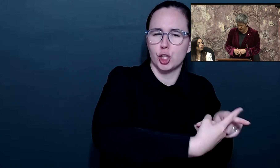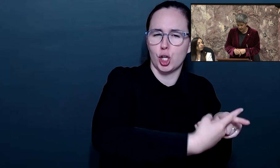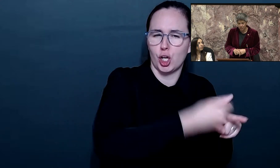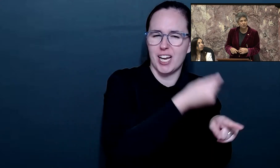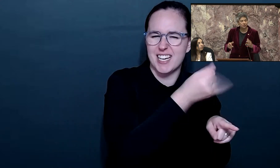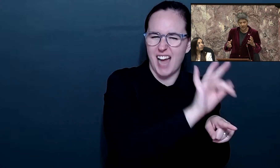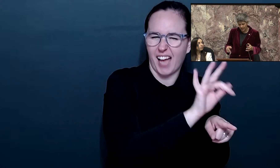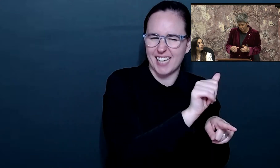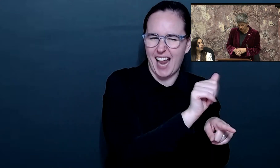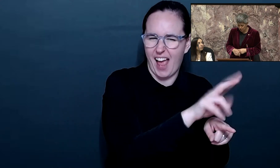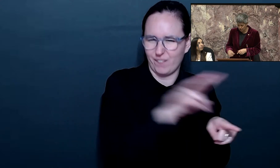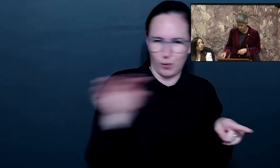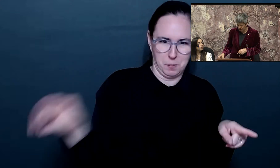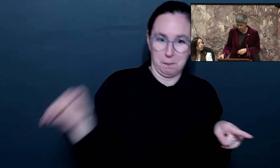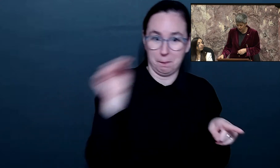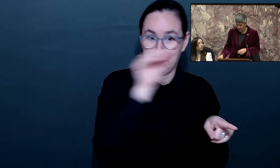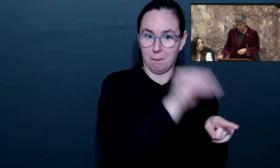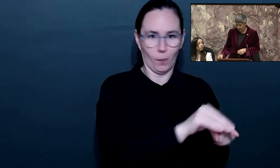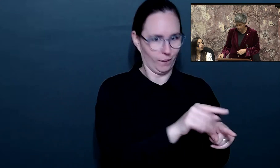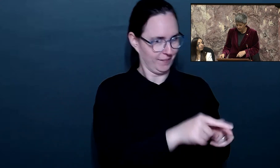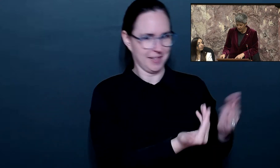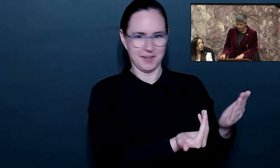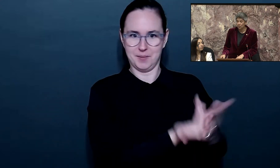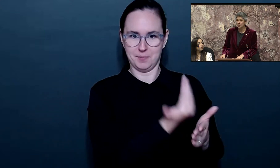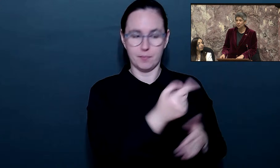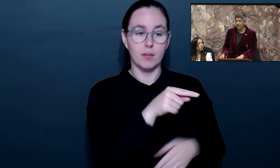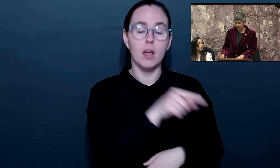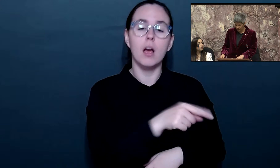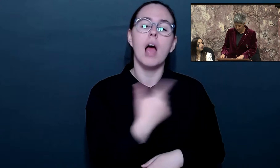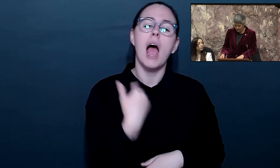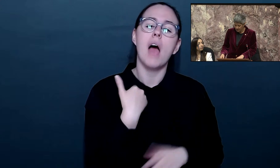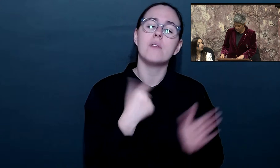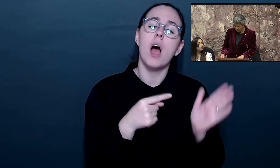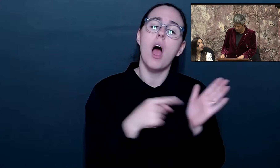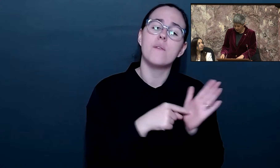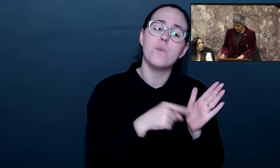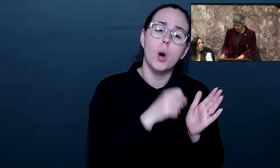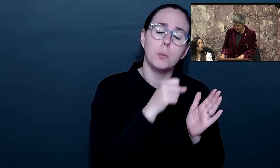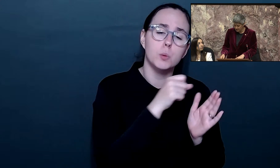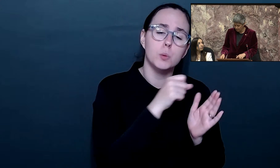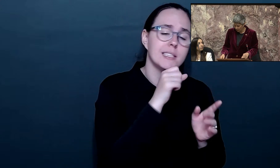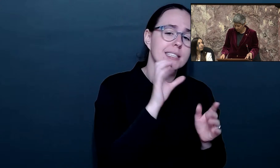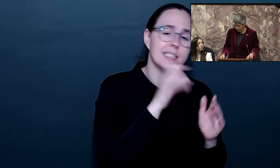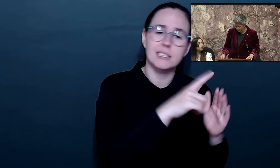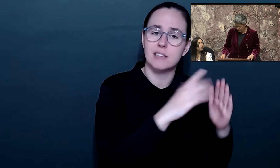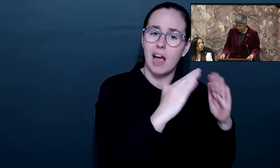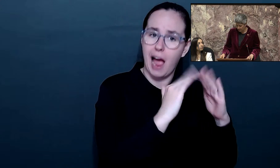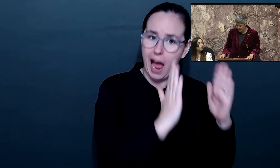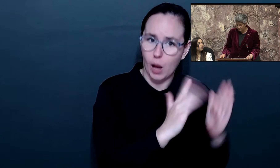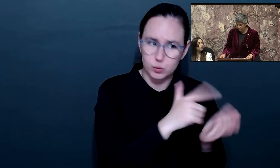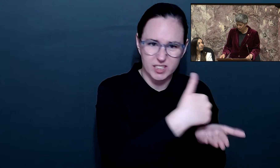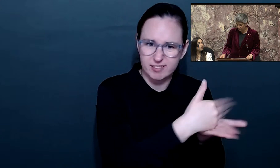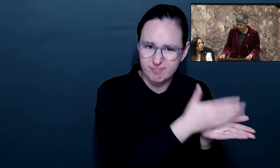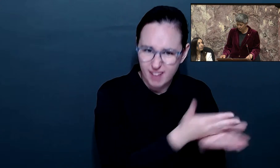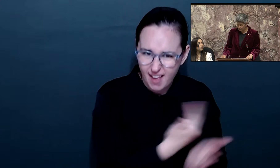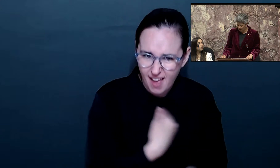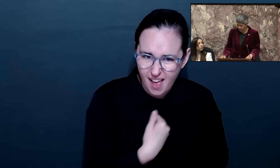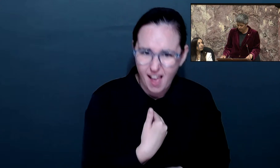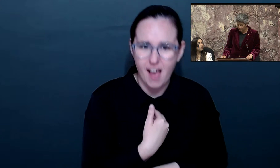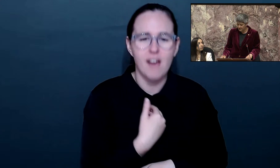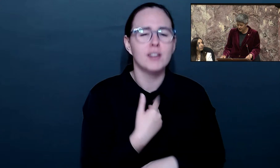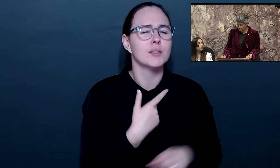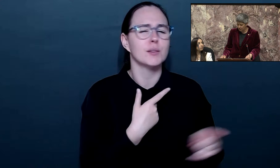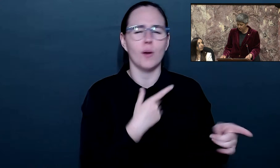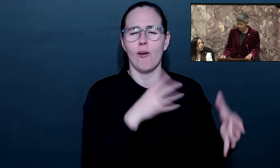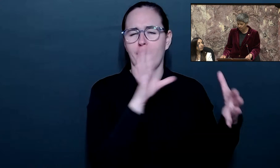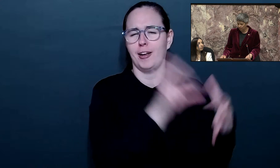and just a great addition to the neighbourhood. In 2023, Marion Leslie Pollock, the past president of 411, was honoured